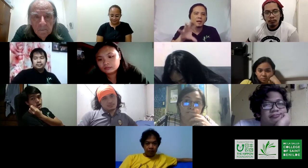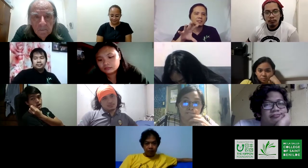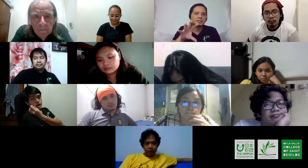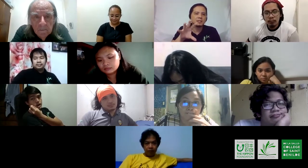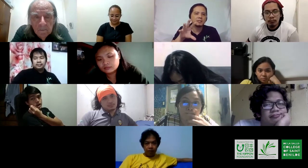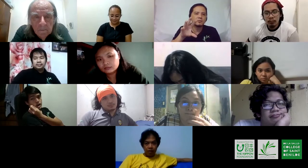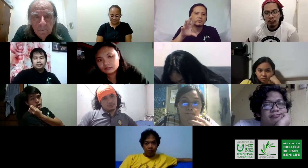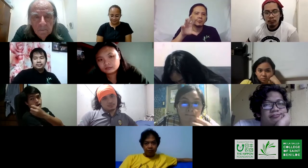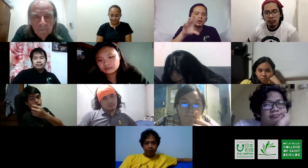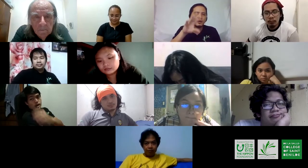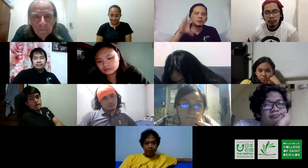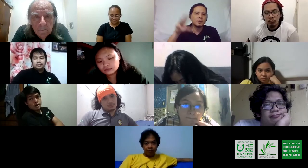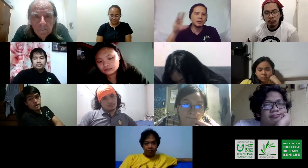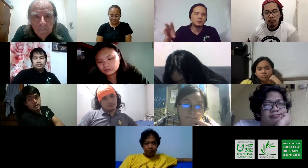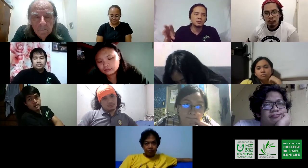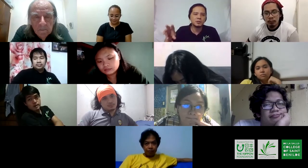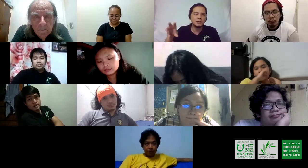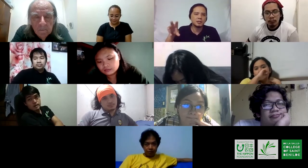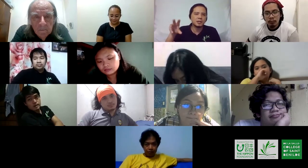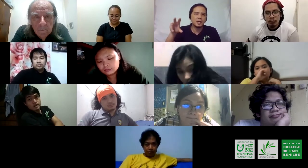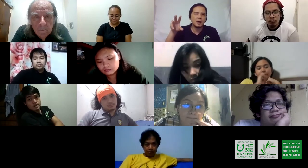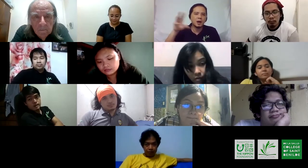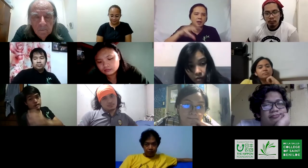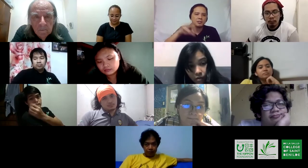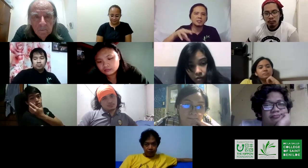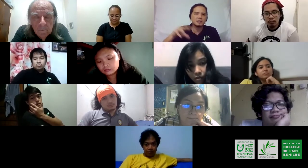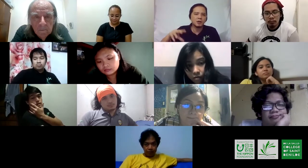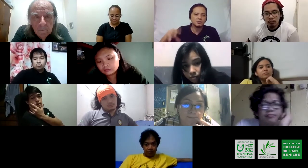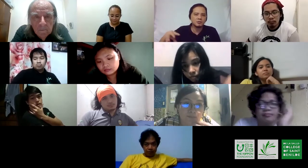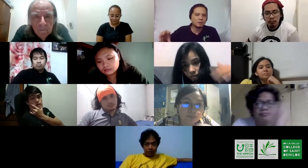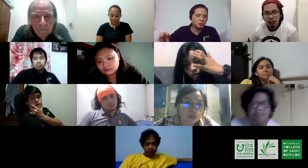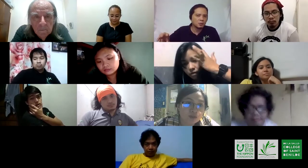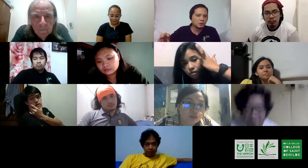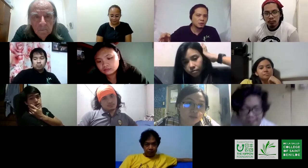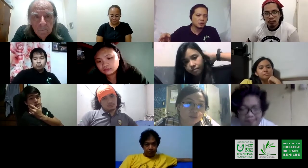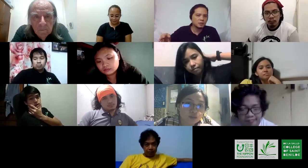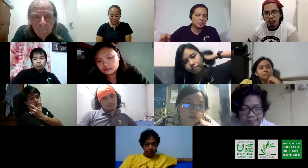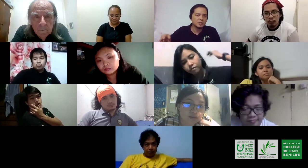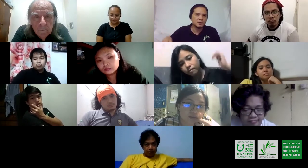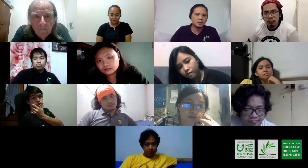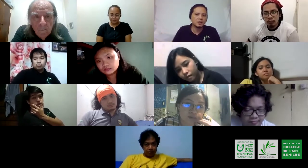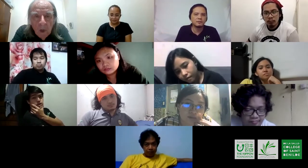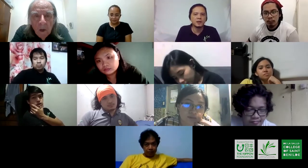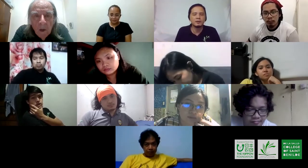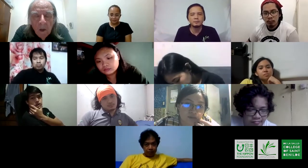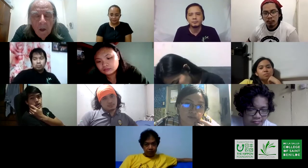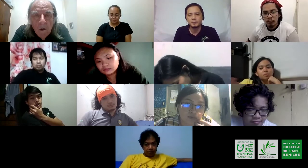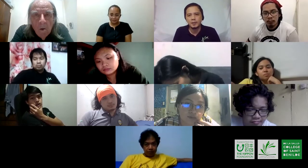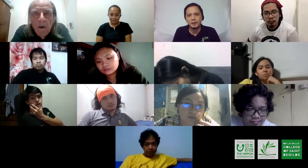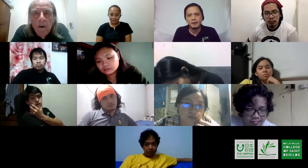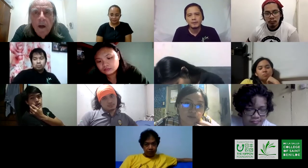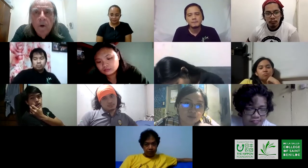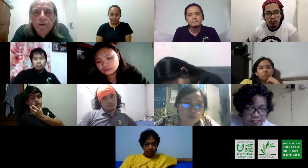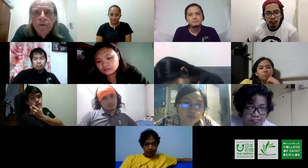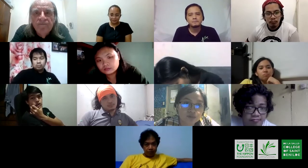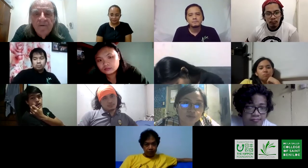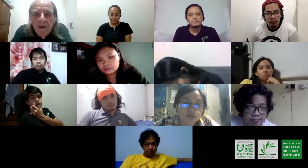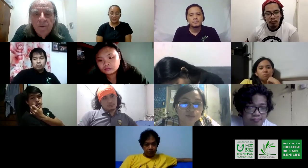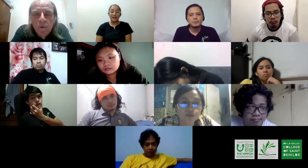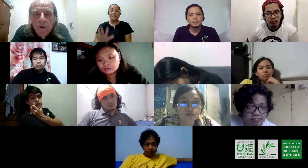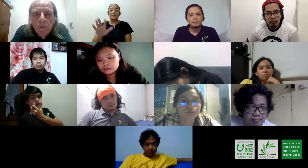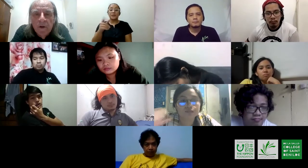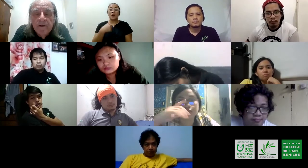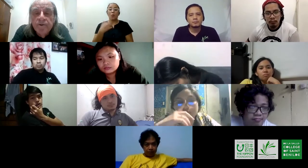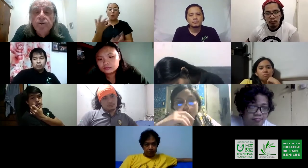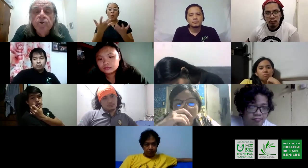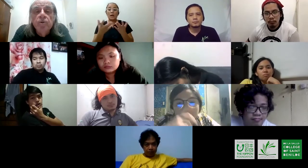with us, is we're going to make sure that ours doesn't also follow word order. I just want to clarify. Well, I want you to follow